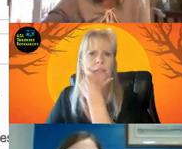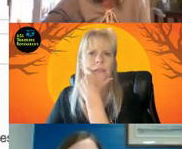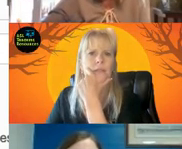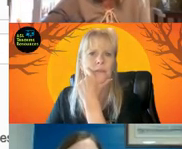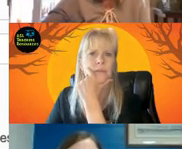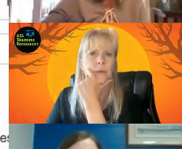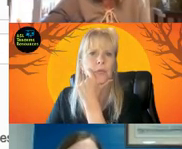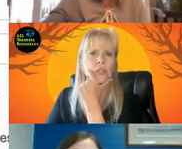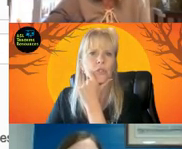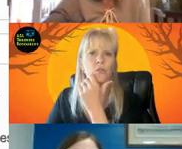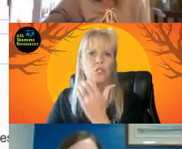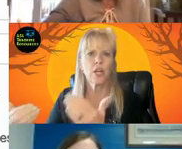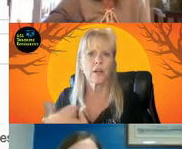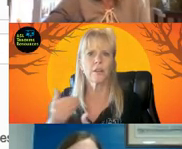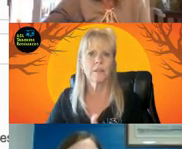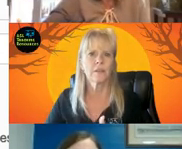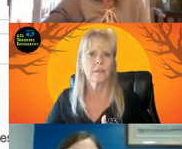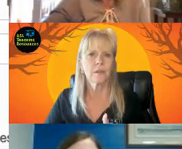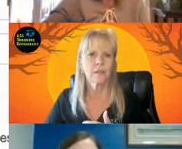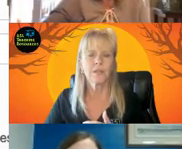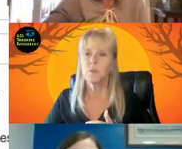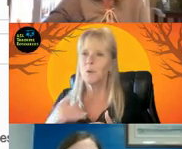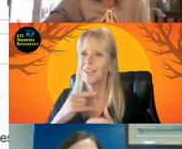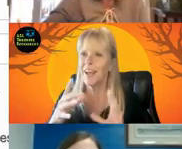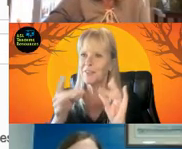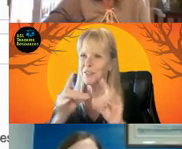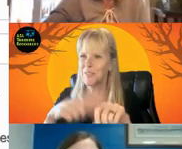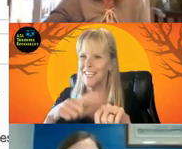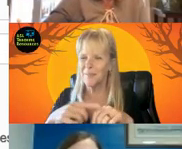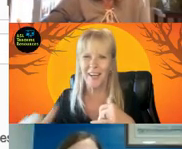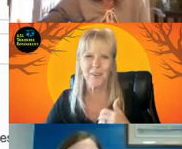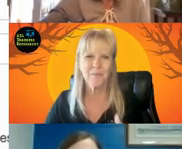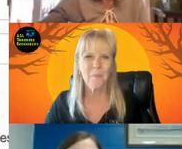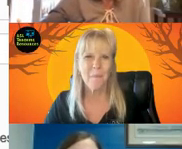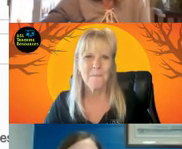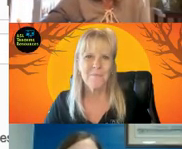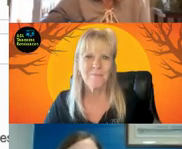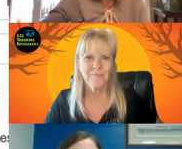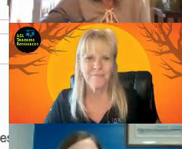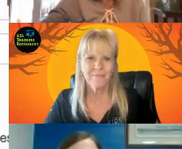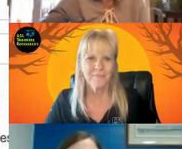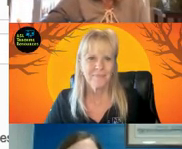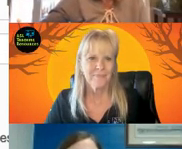and I'm going to do a new share because we're going to have story time now.